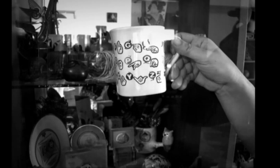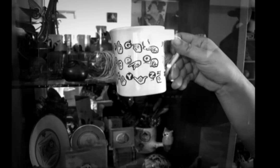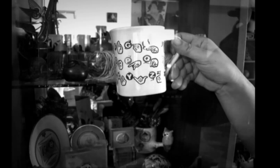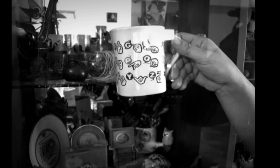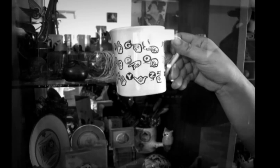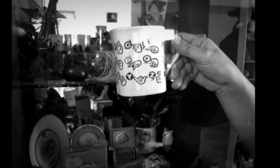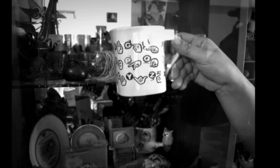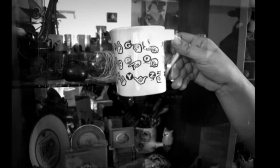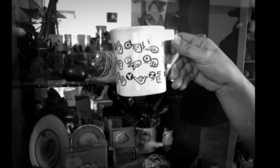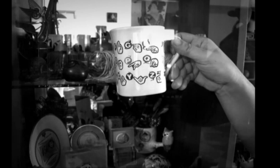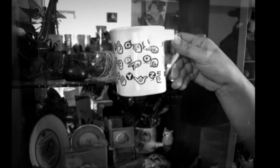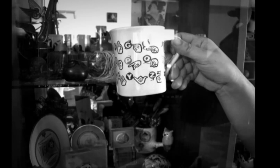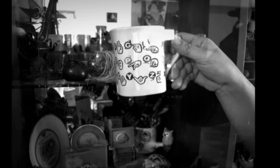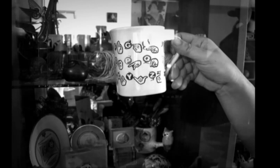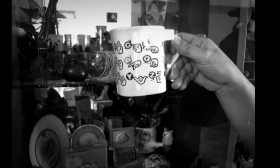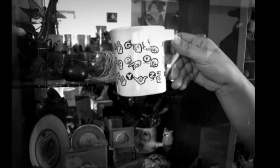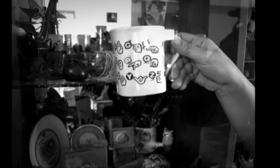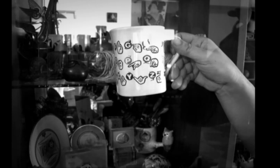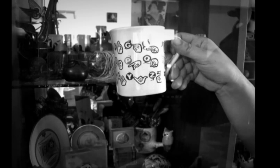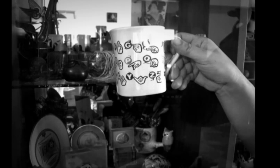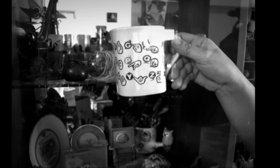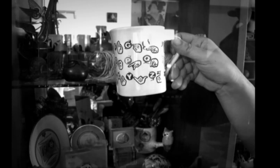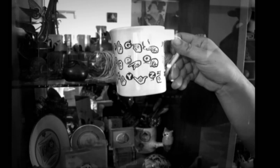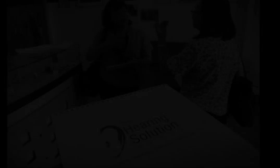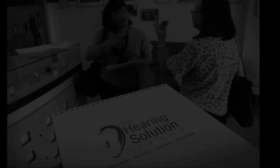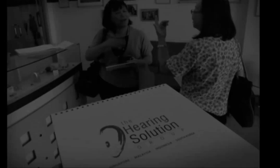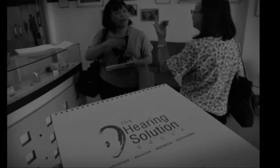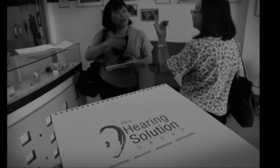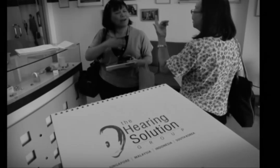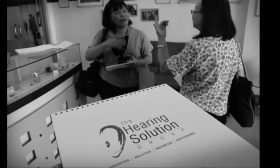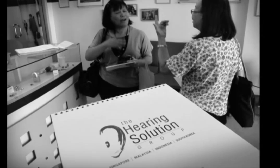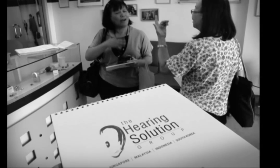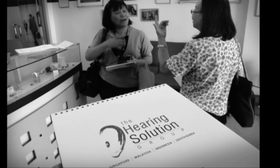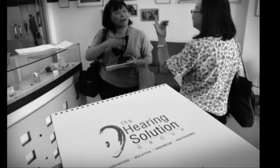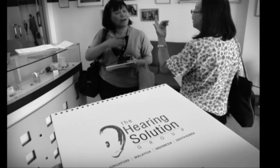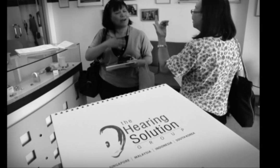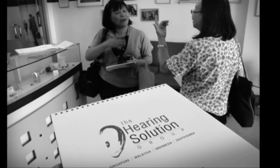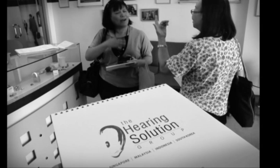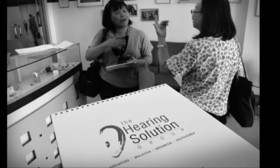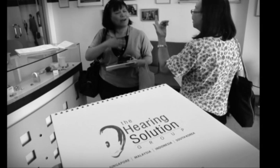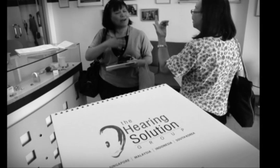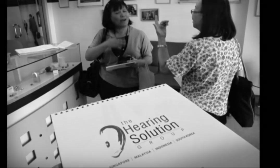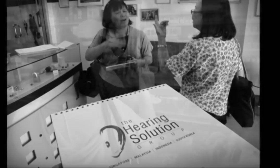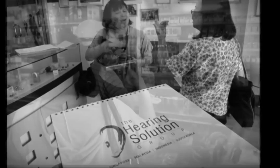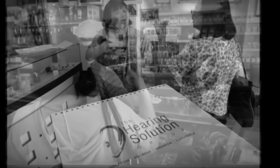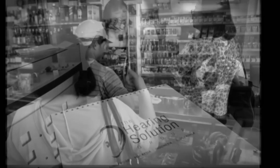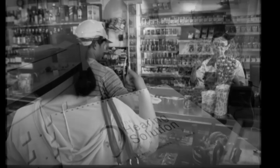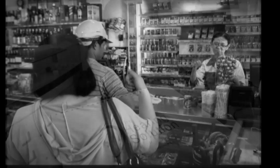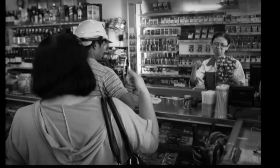last 27 years. I started when I was 19. It has a strong bonding. And I think it's a combination of